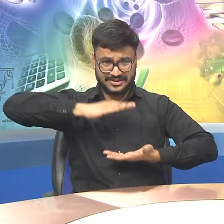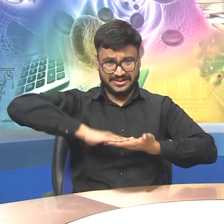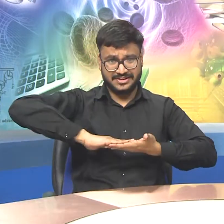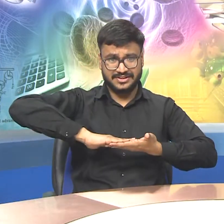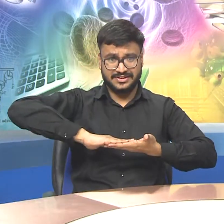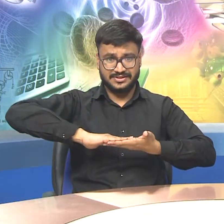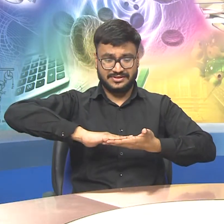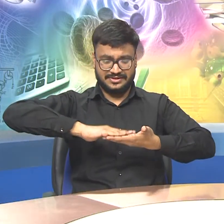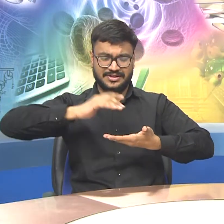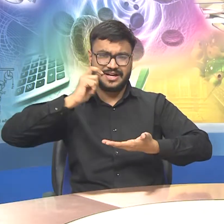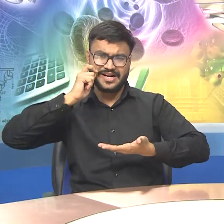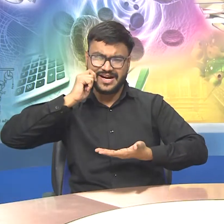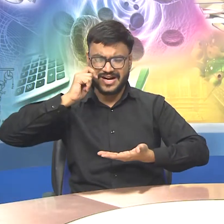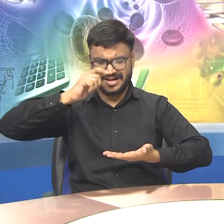Also same is for the husband.